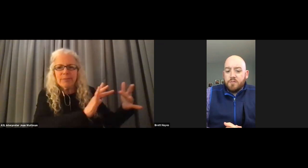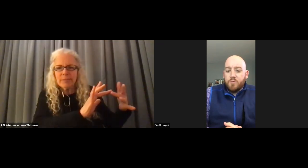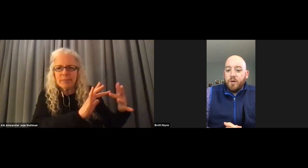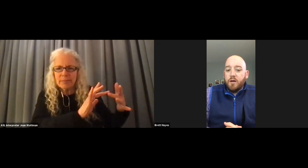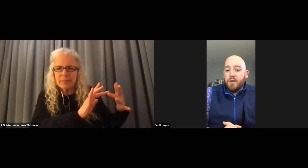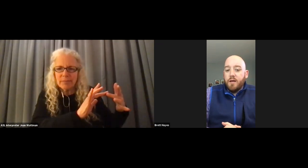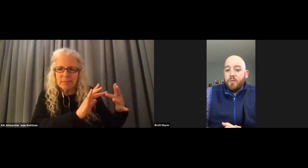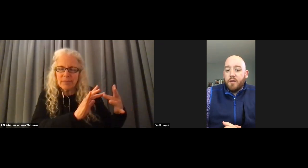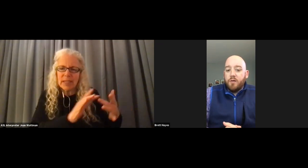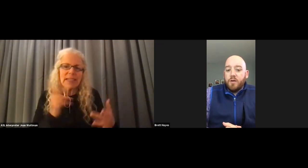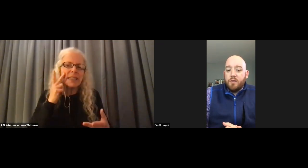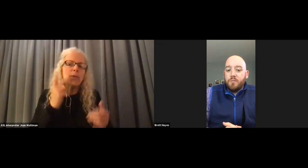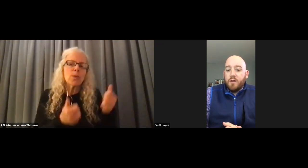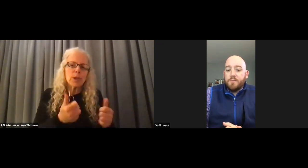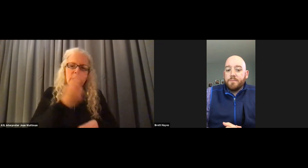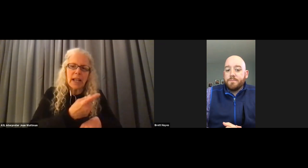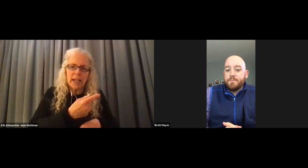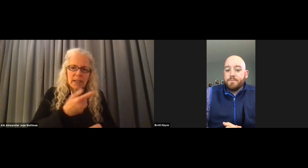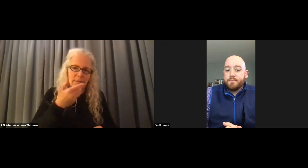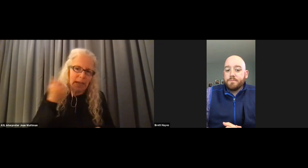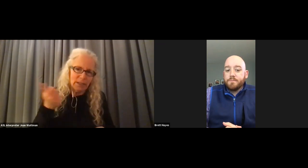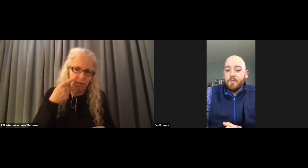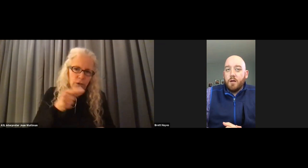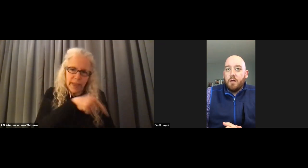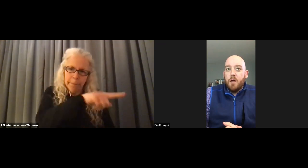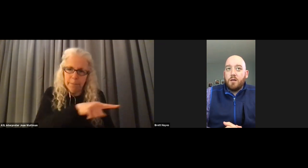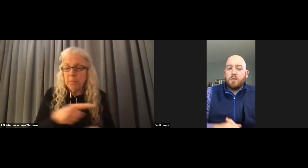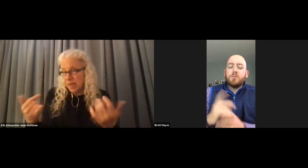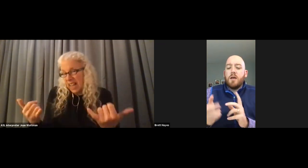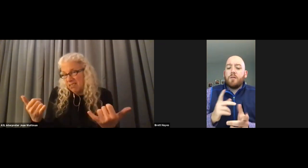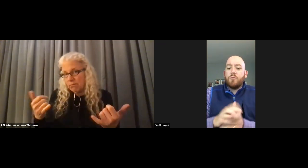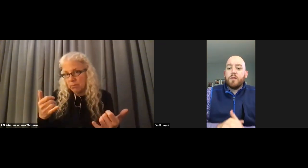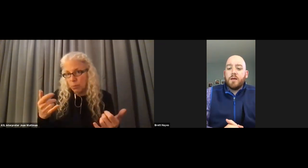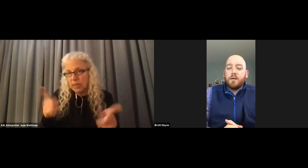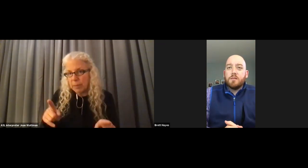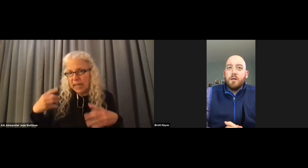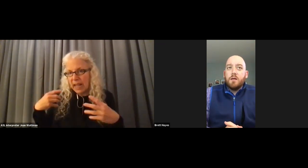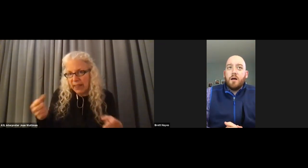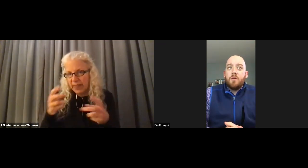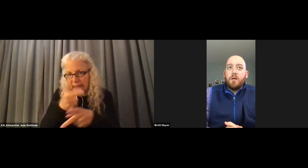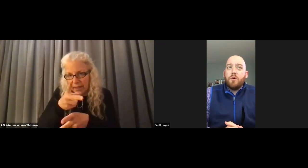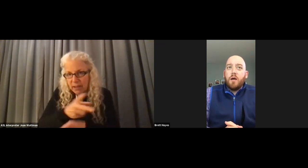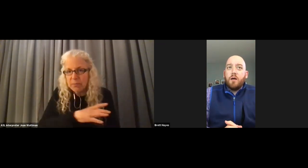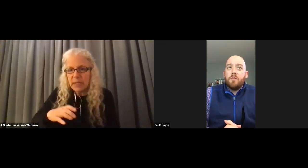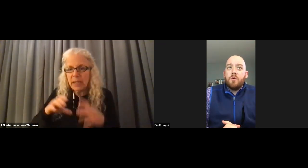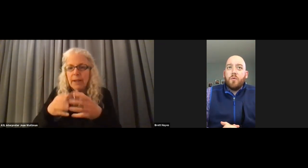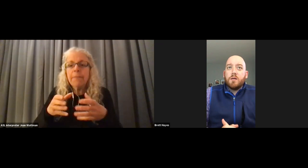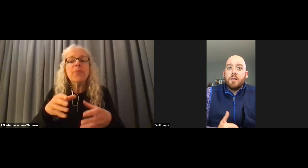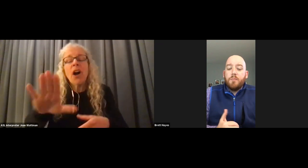That's where we are right now with the healthcare committee. And just to add one more thing, I know that we want to get